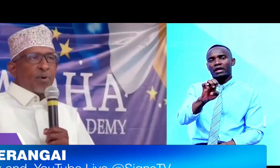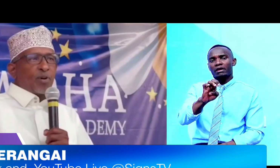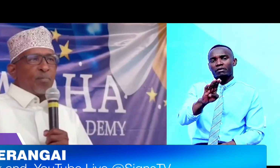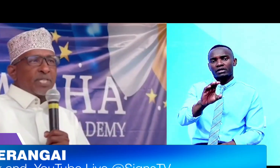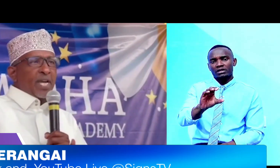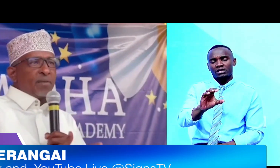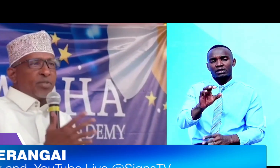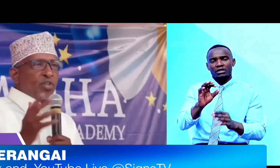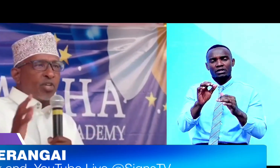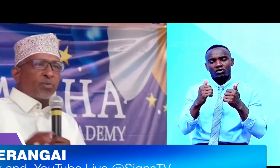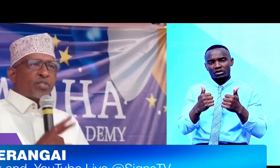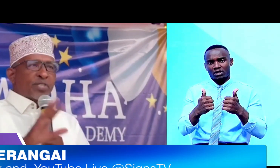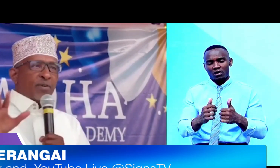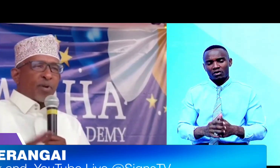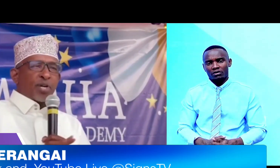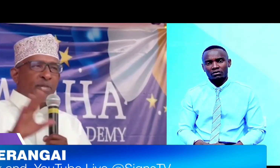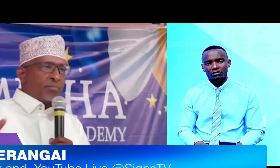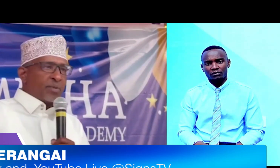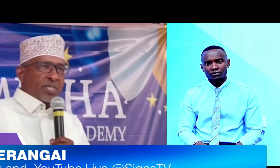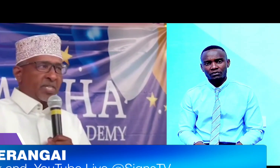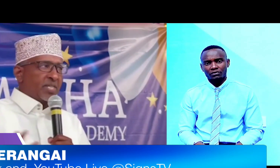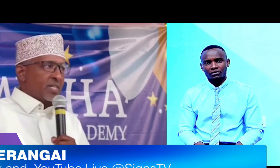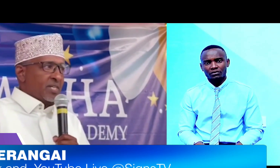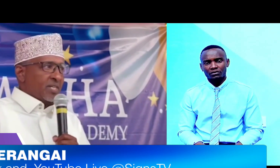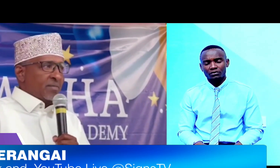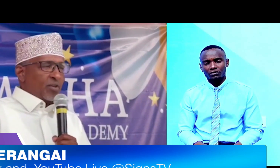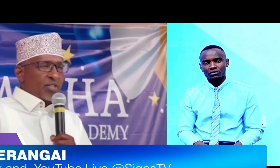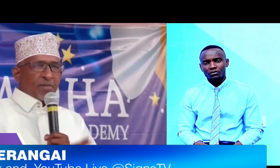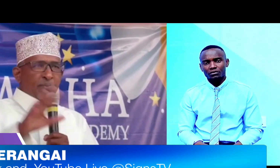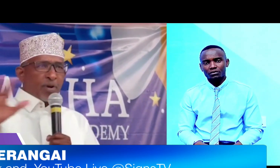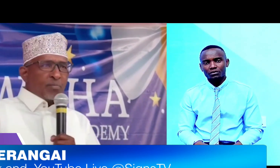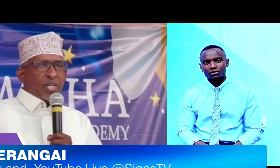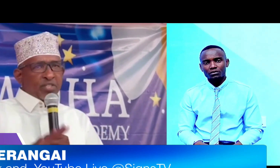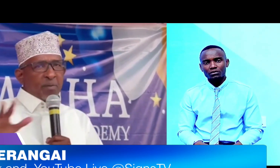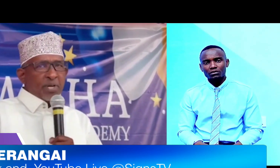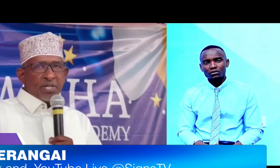comparing IEBC not because they have a problem with the IEBC, because they have a problem with the chairman.